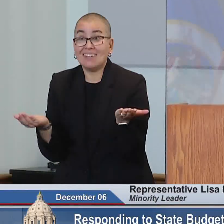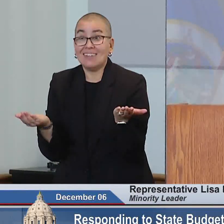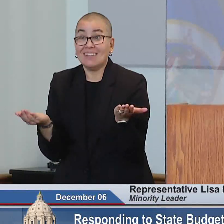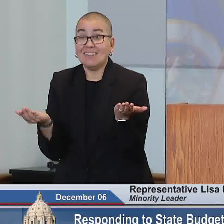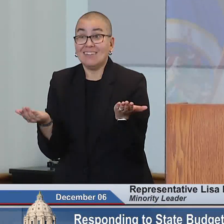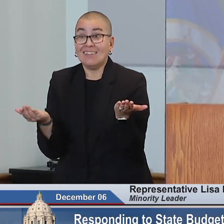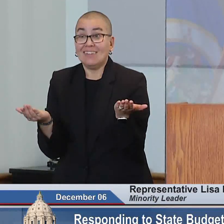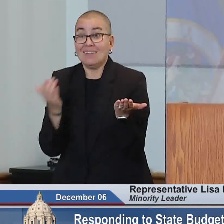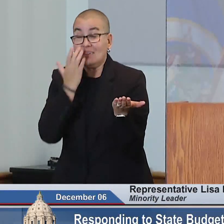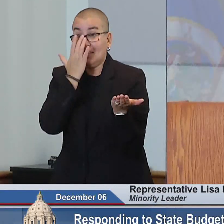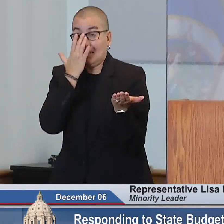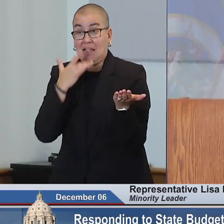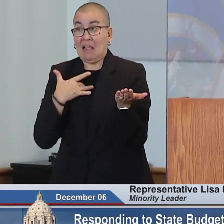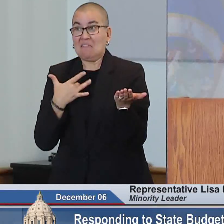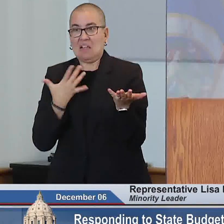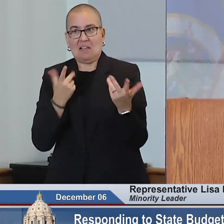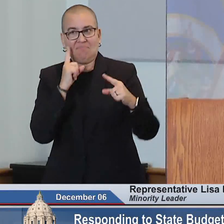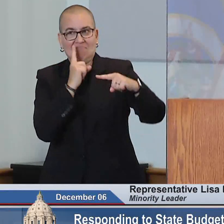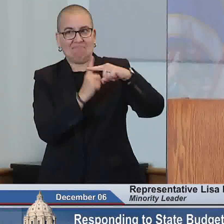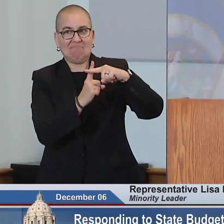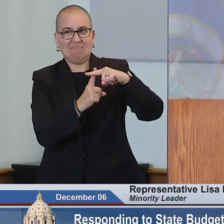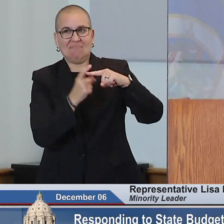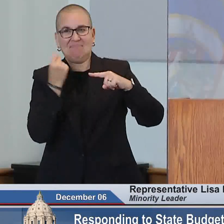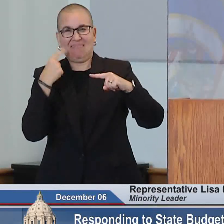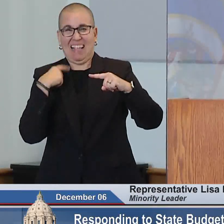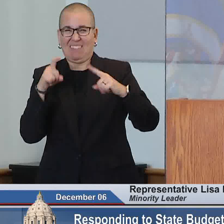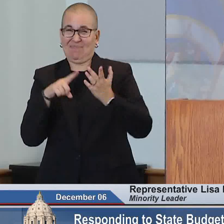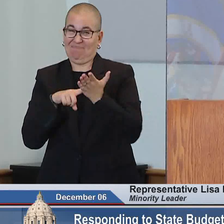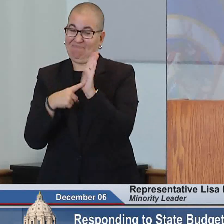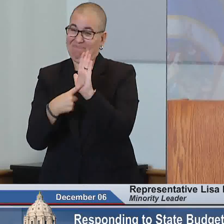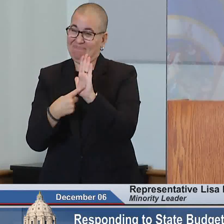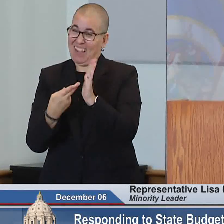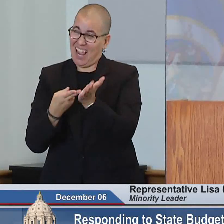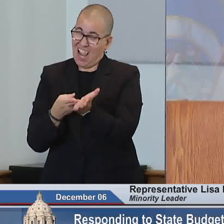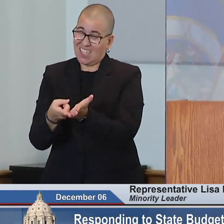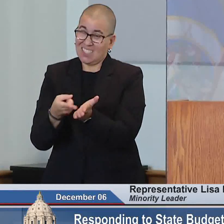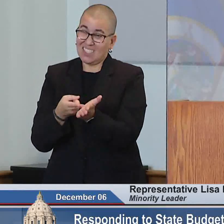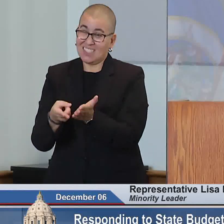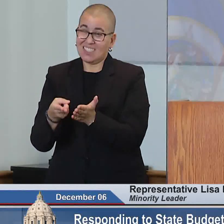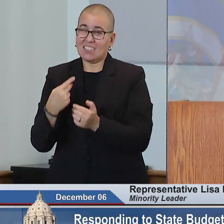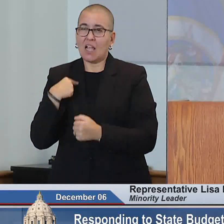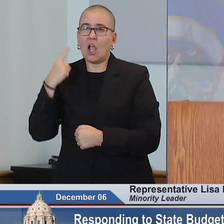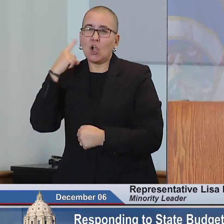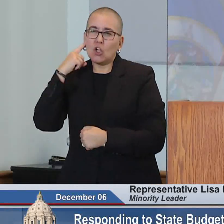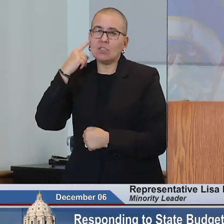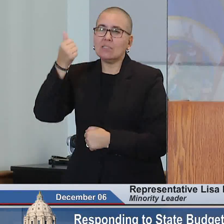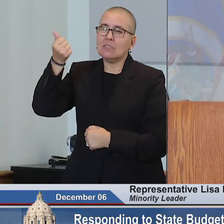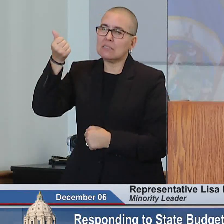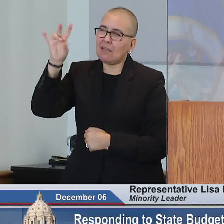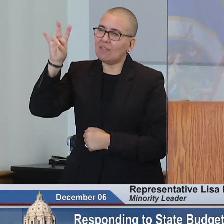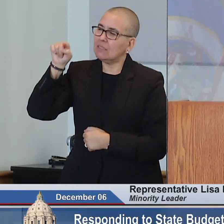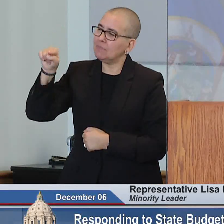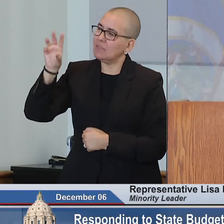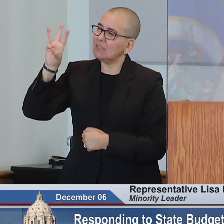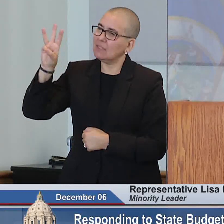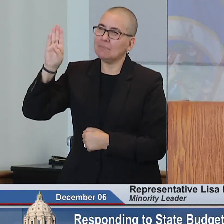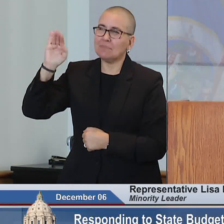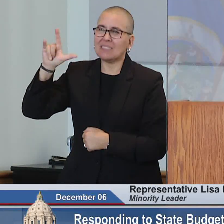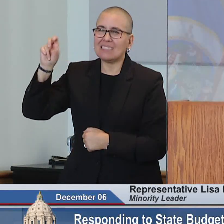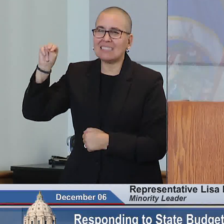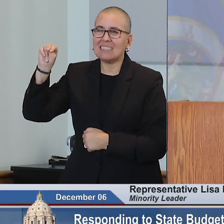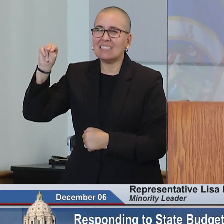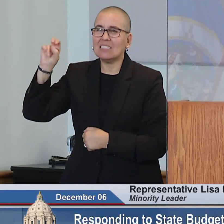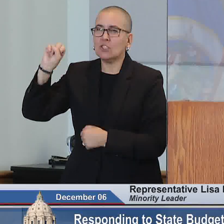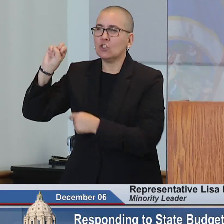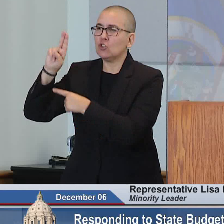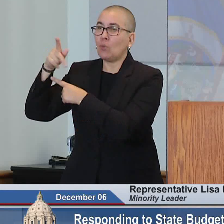but I do have to be honest with you. Hearing a $17.6 billion surplus was a little jaw-dropping.